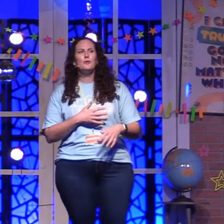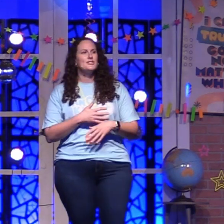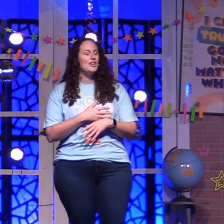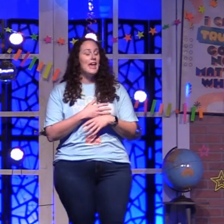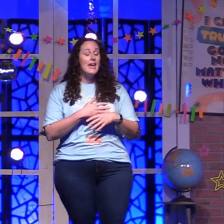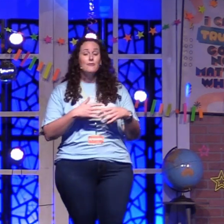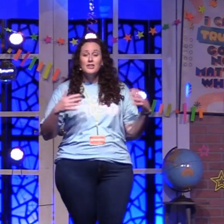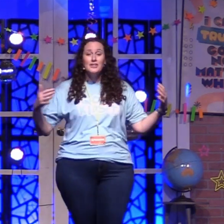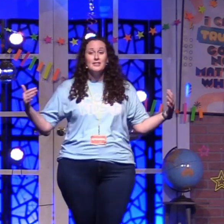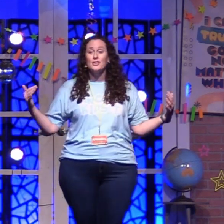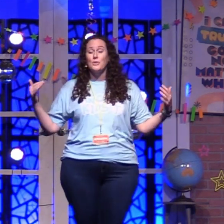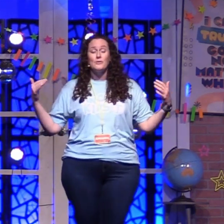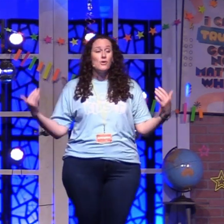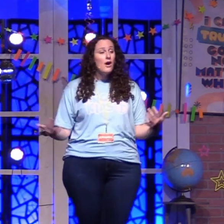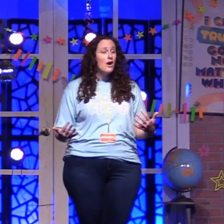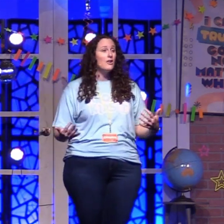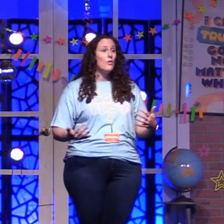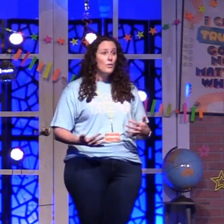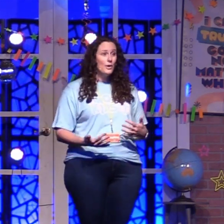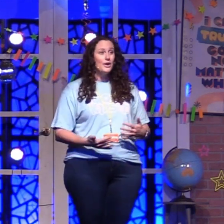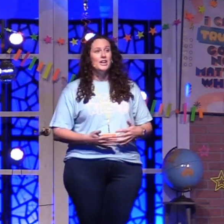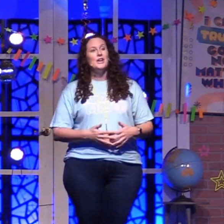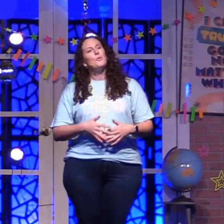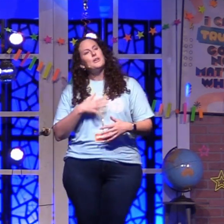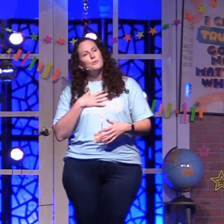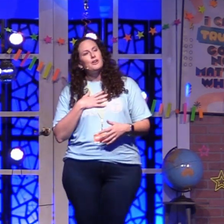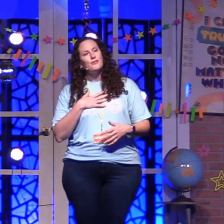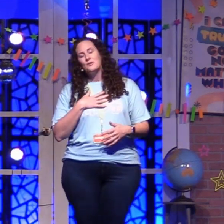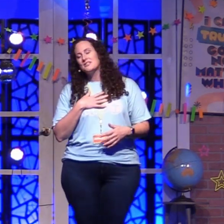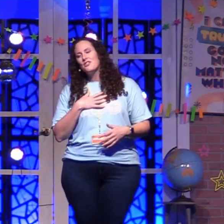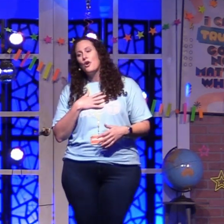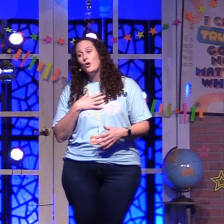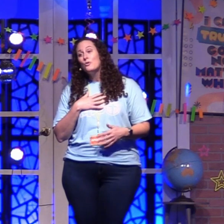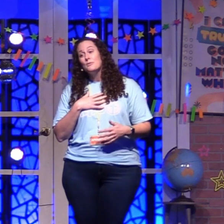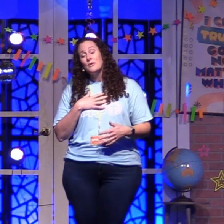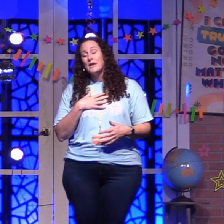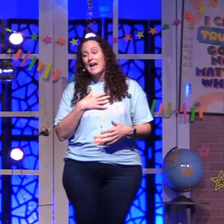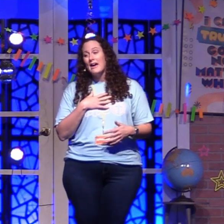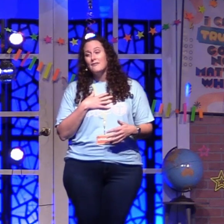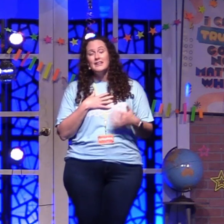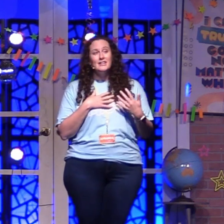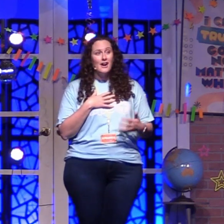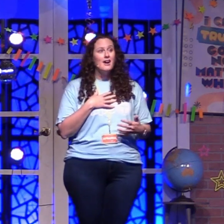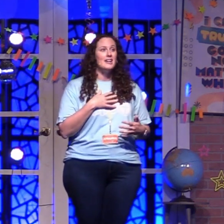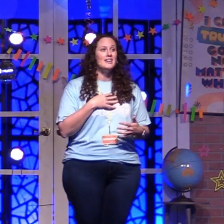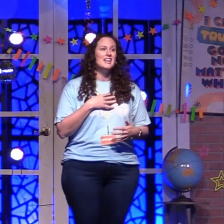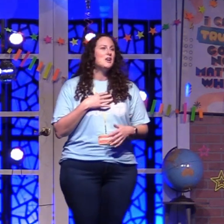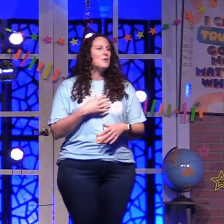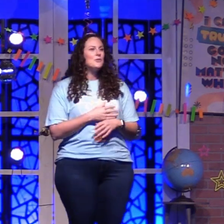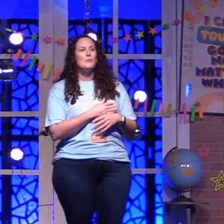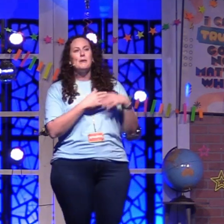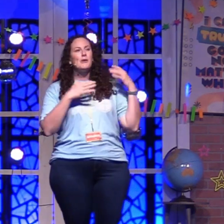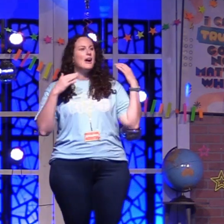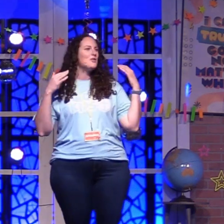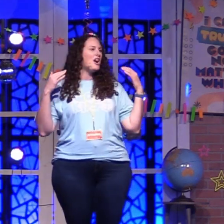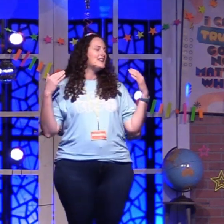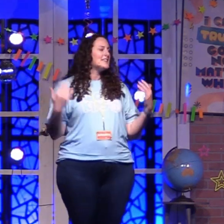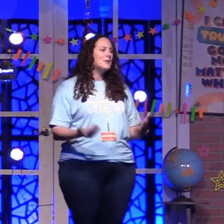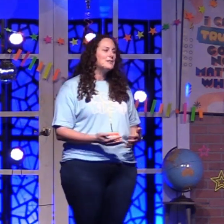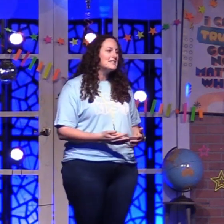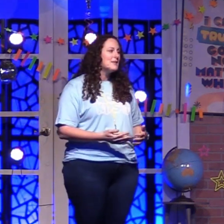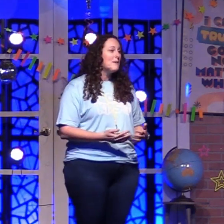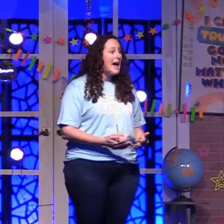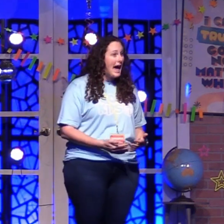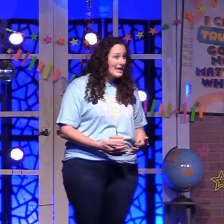We can focus on everything that's going wrong, or we can put our focus on the hope that we have in God. We can remember how God